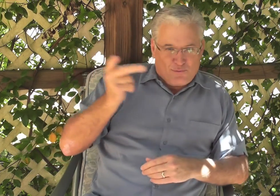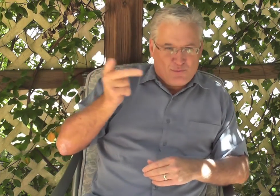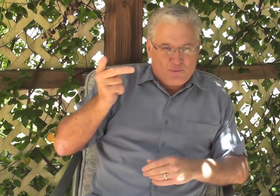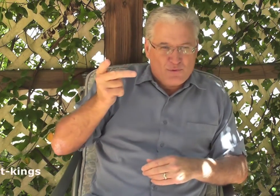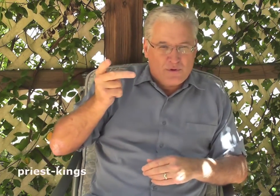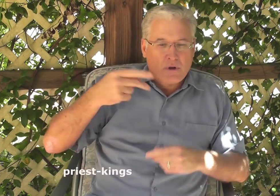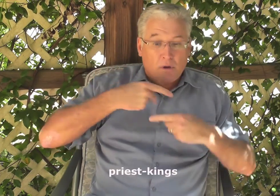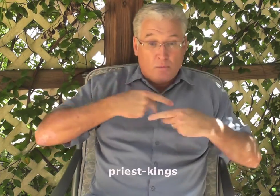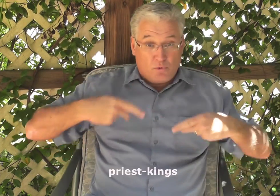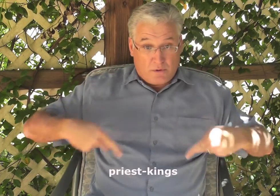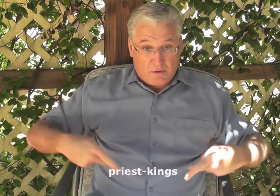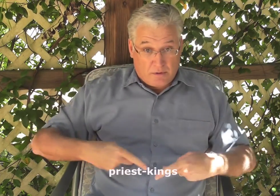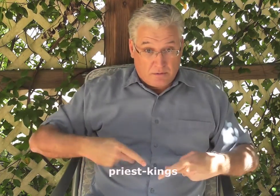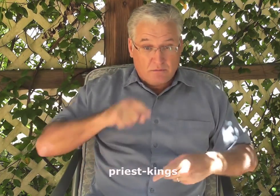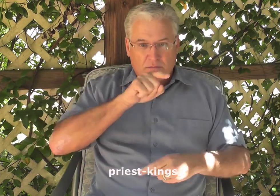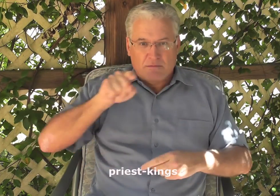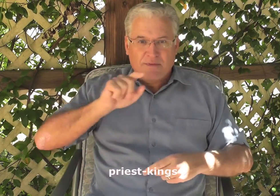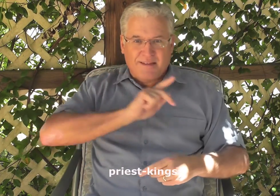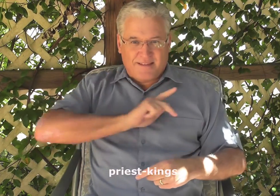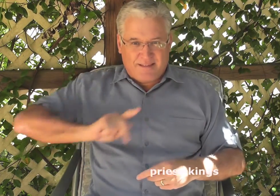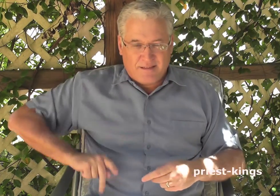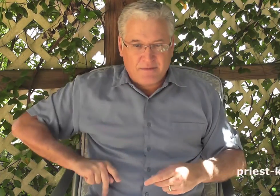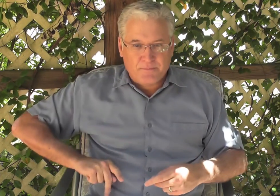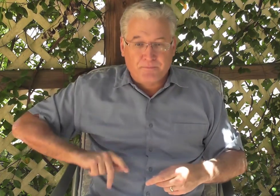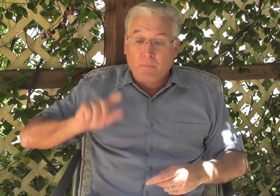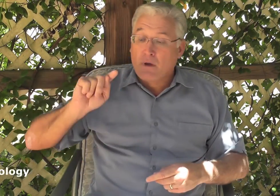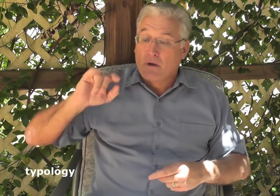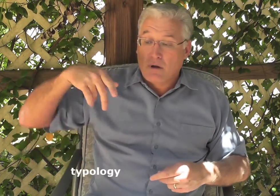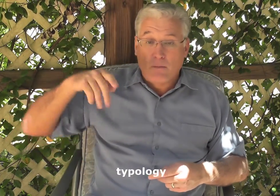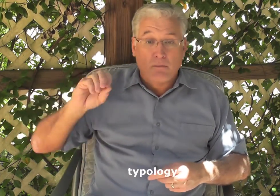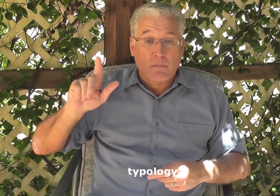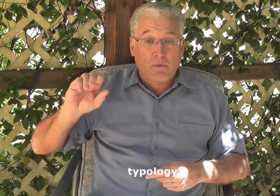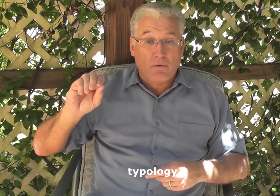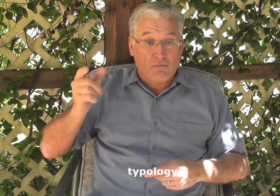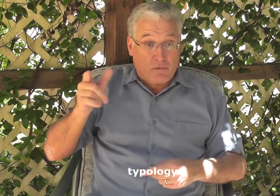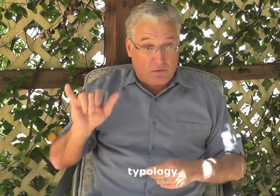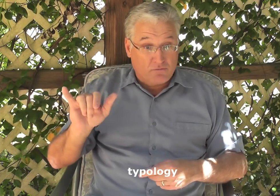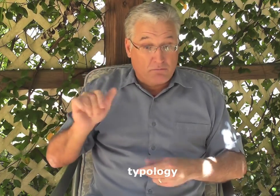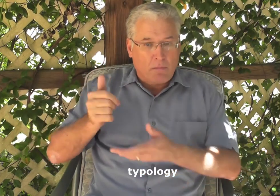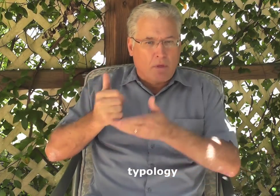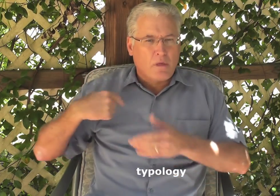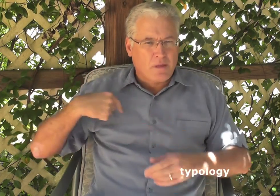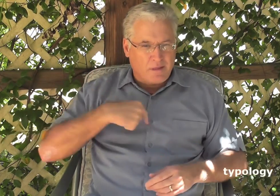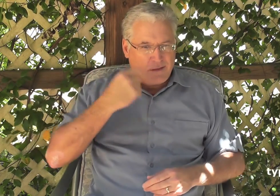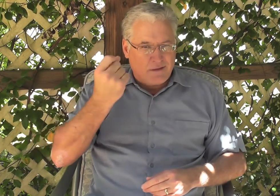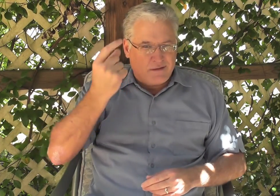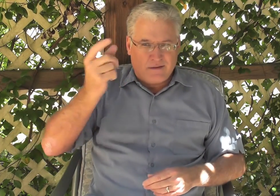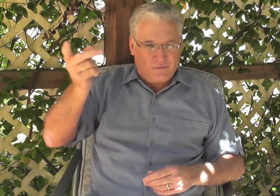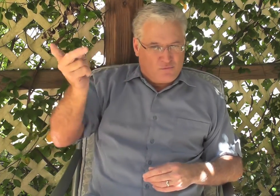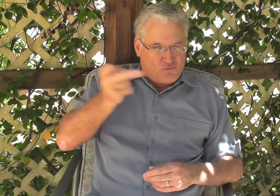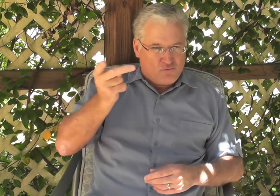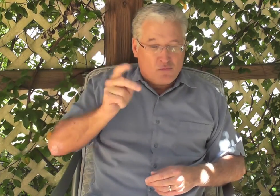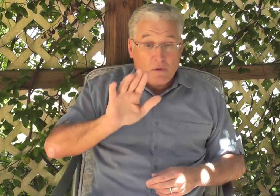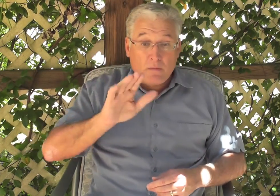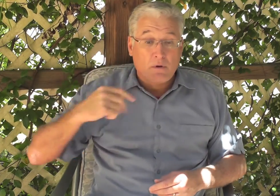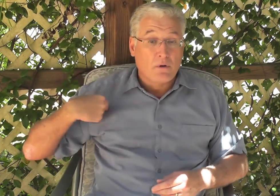these comparisons between these two priest kings. We've used something called typology to do this, and it's helped